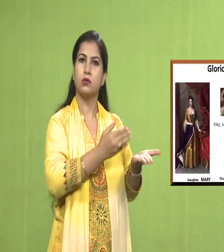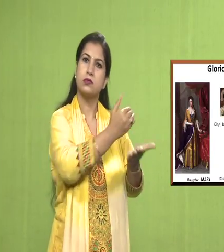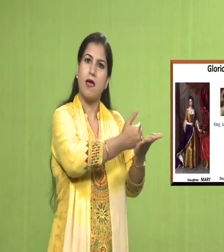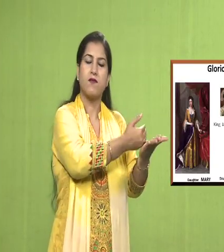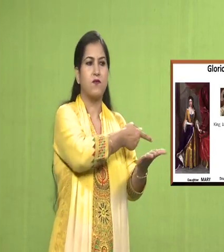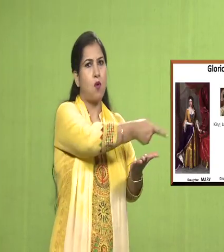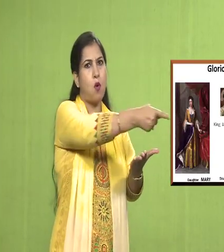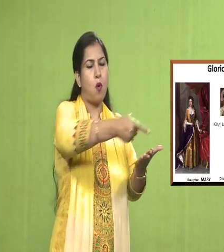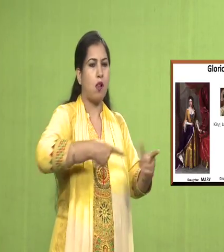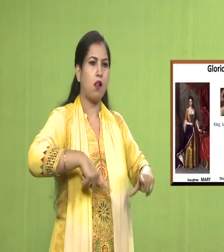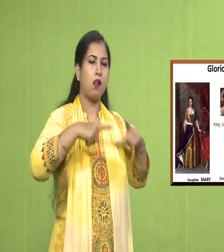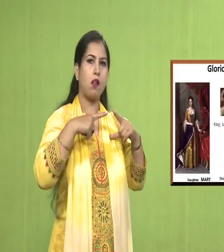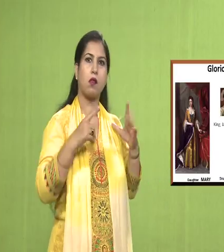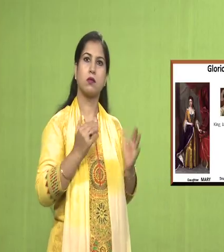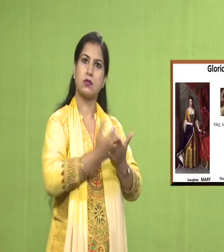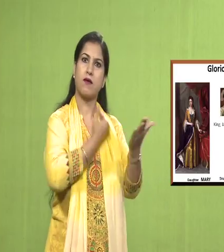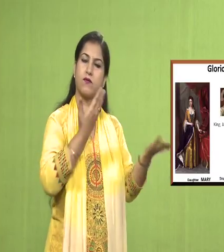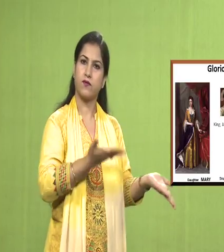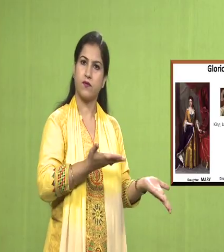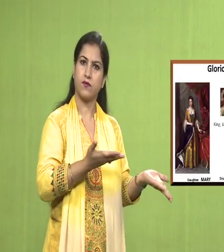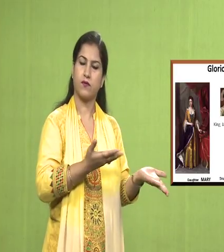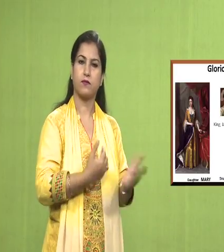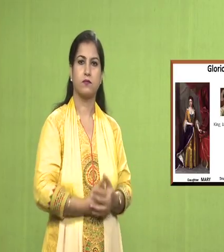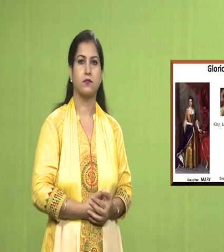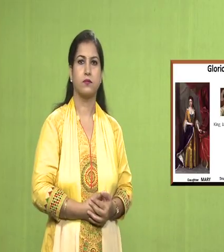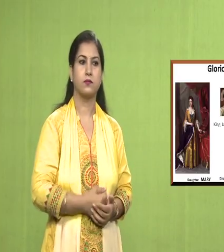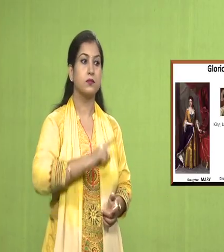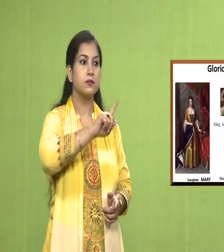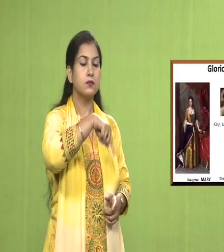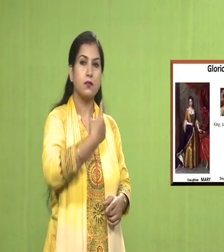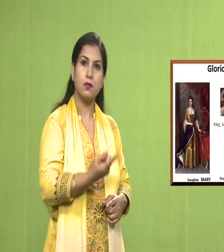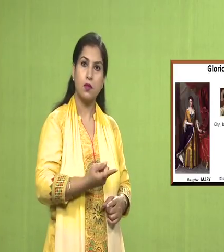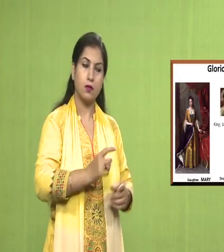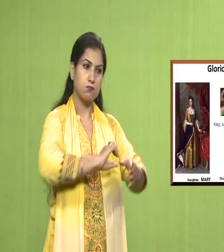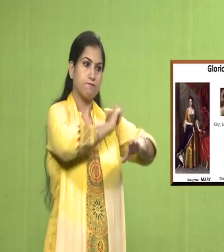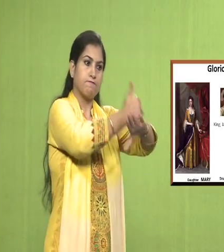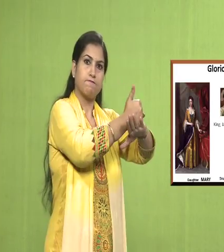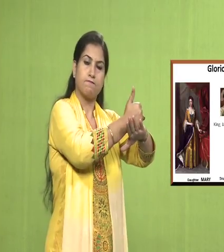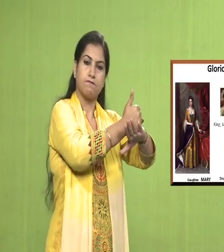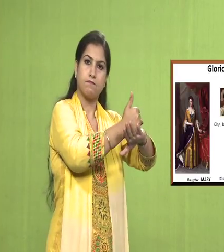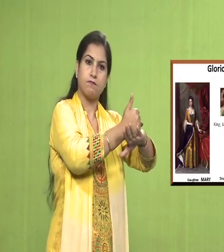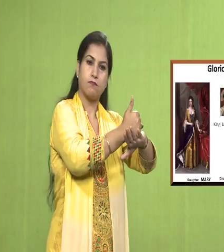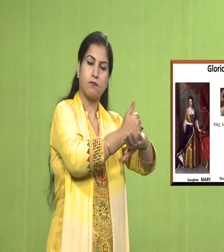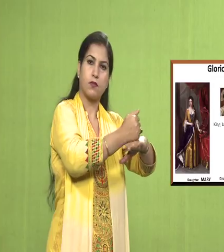no blood was shed to achieve success. The name glorious was given to this